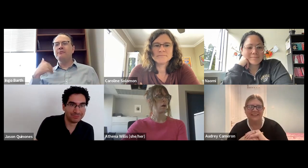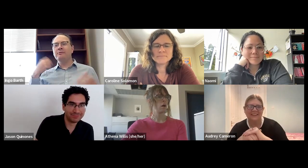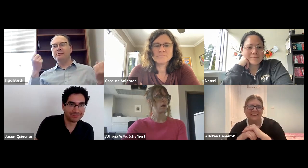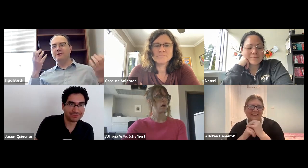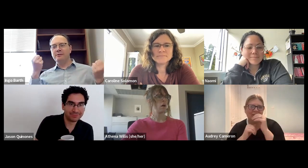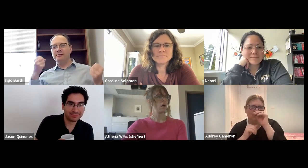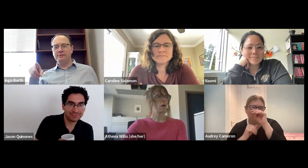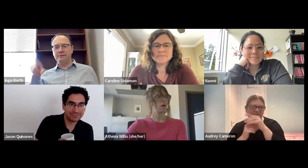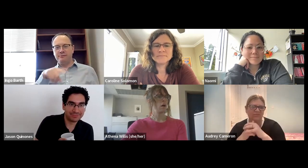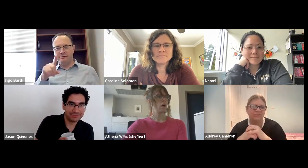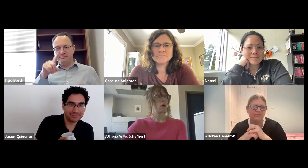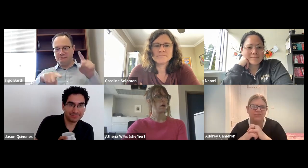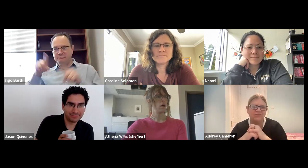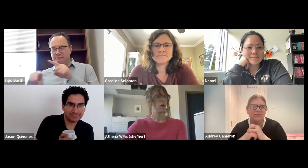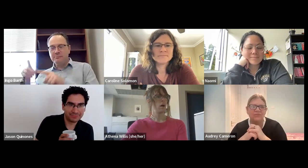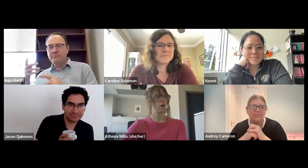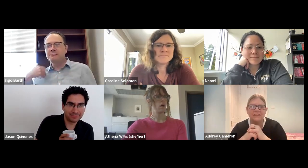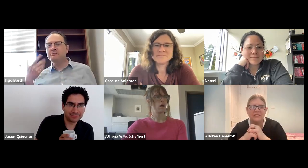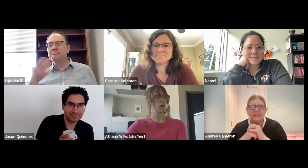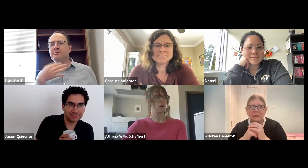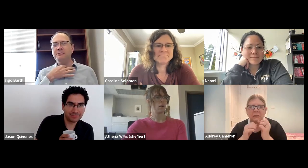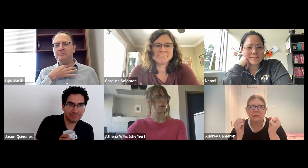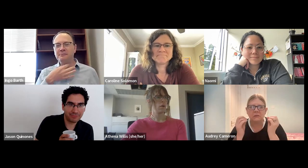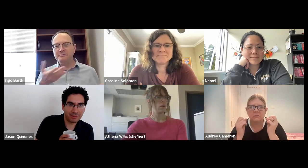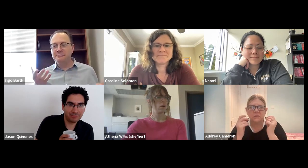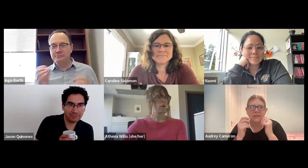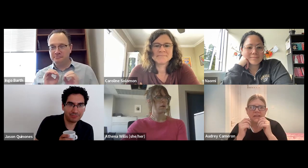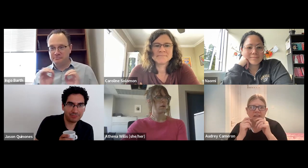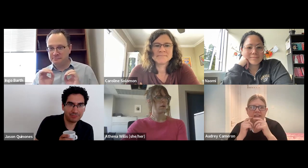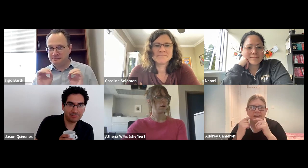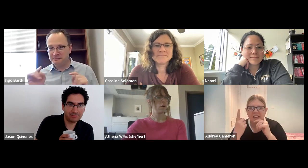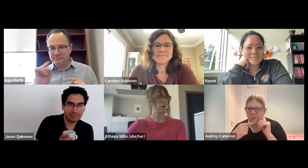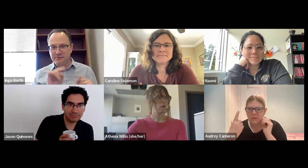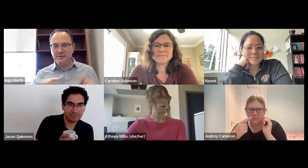Okay, you spell fat. What about a sign? Does anyone have any various signs for fat?